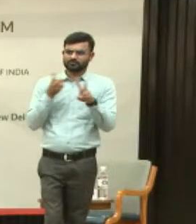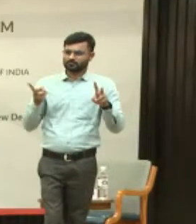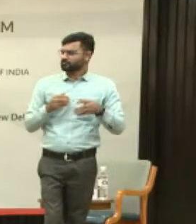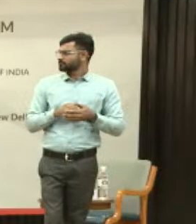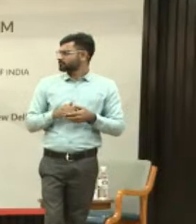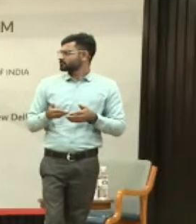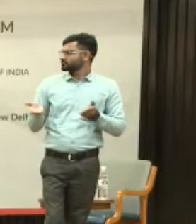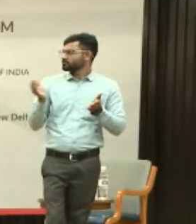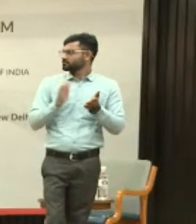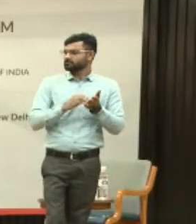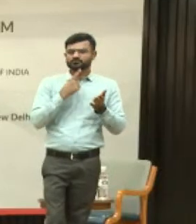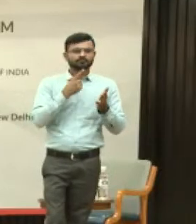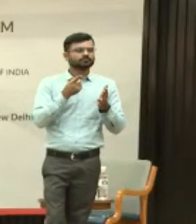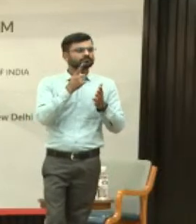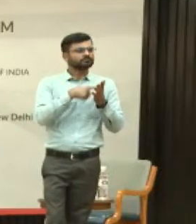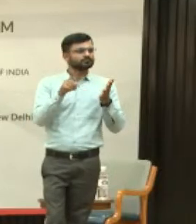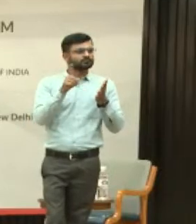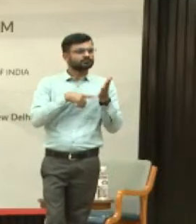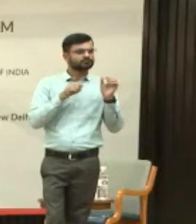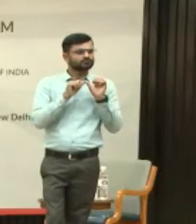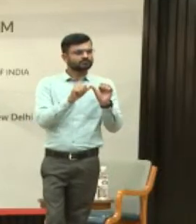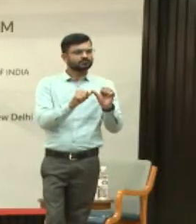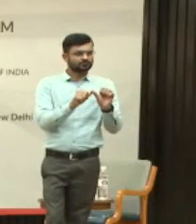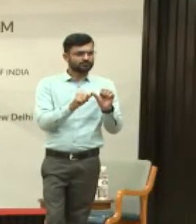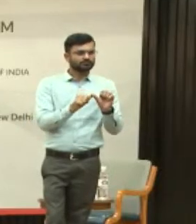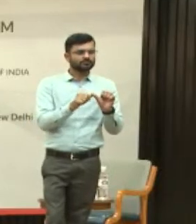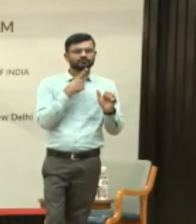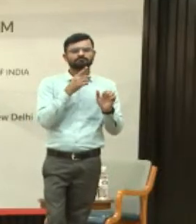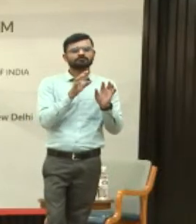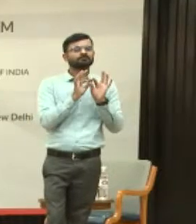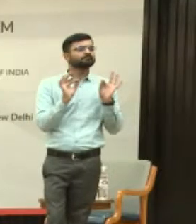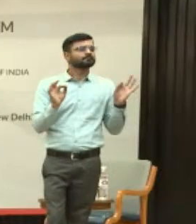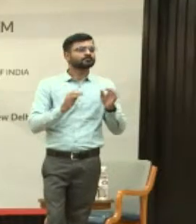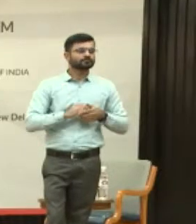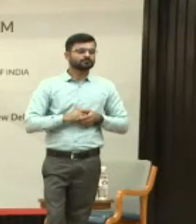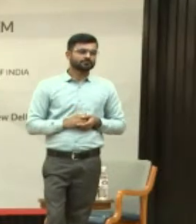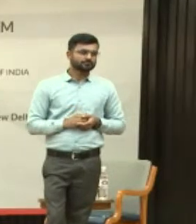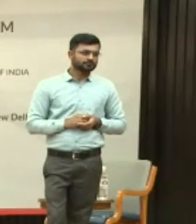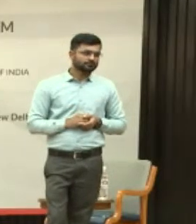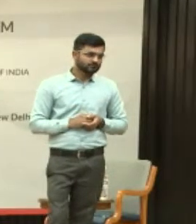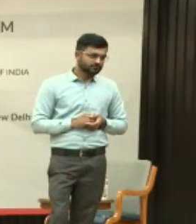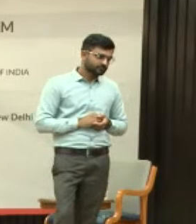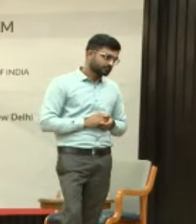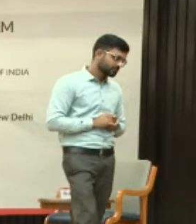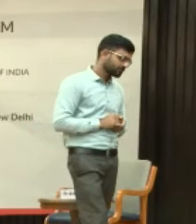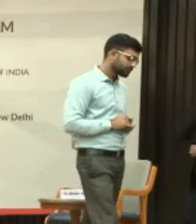Again, it requires a wrong answer, but stated simply,